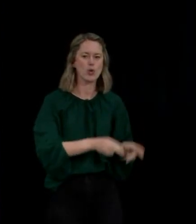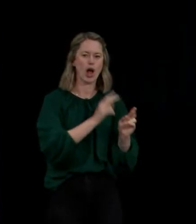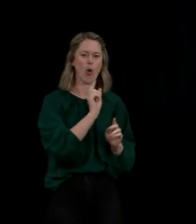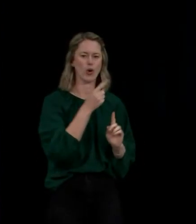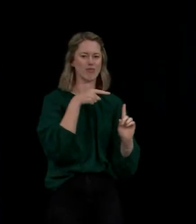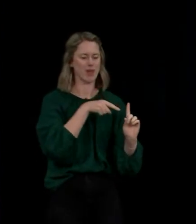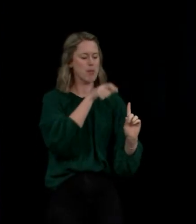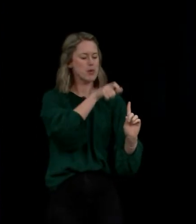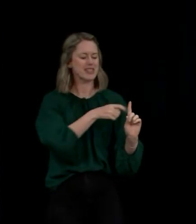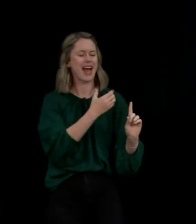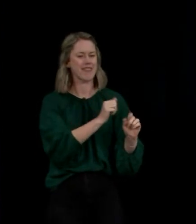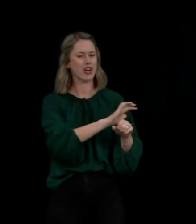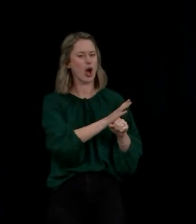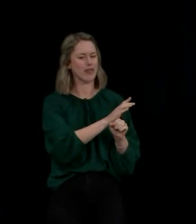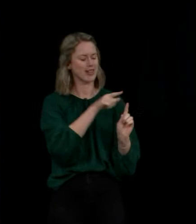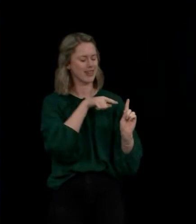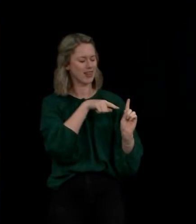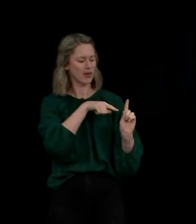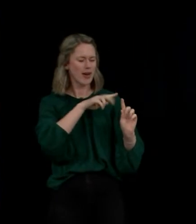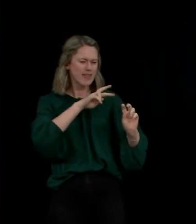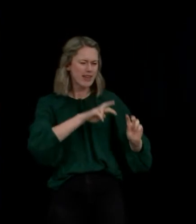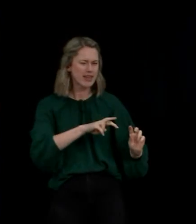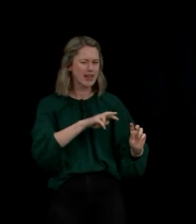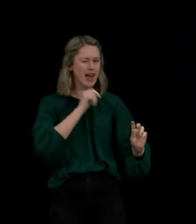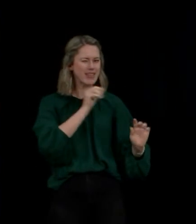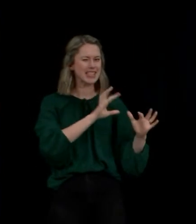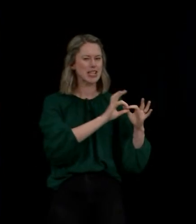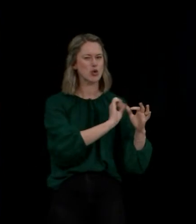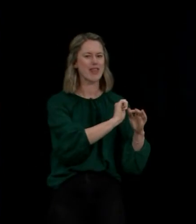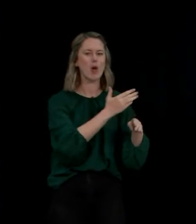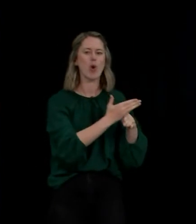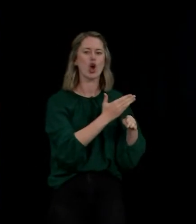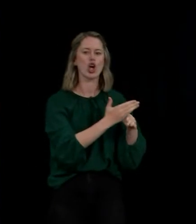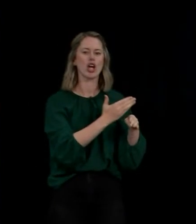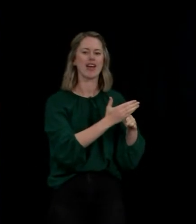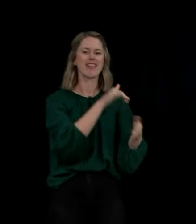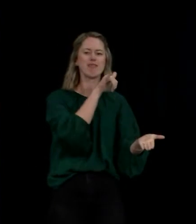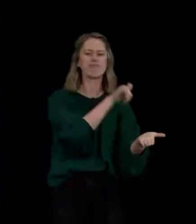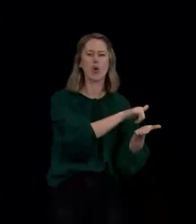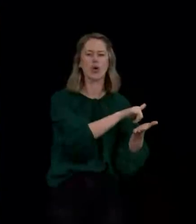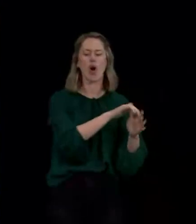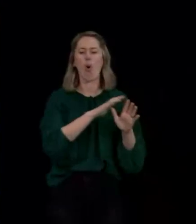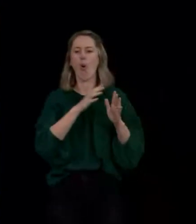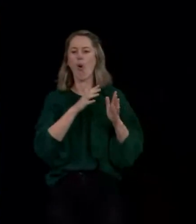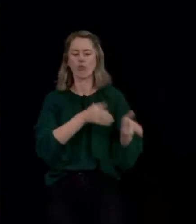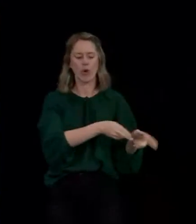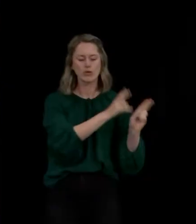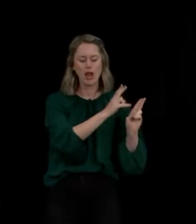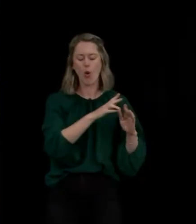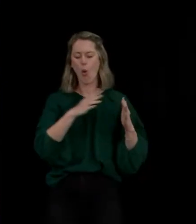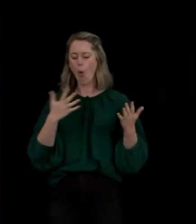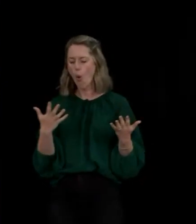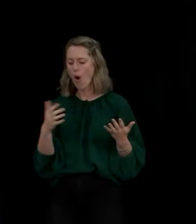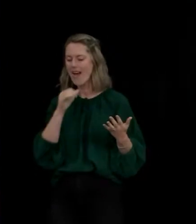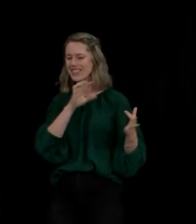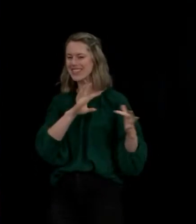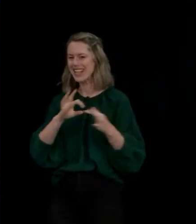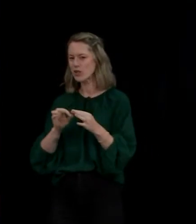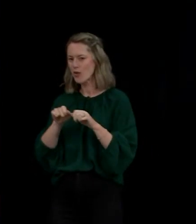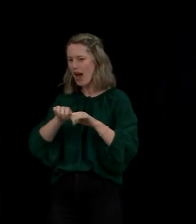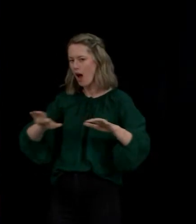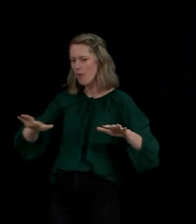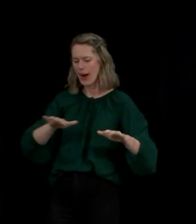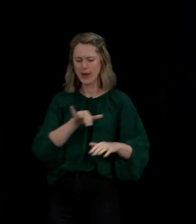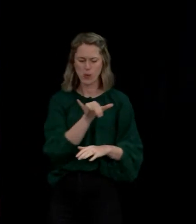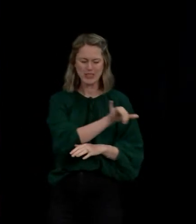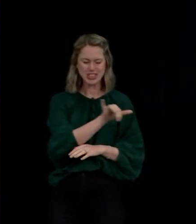is still being investigated to determine if it's border-related or part of the existing community outbreak, and urgent whole genome